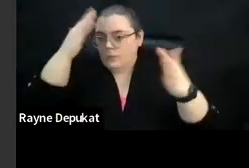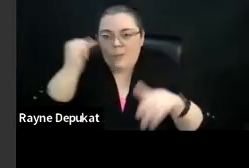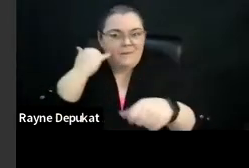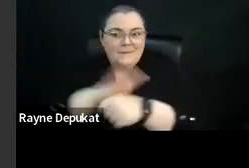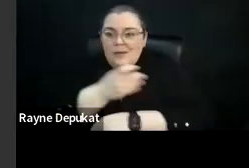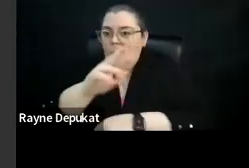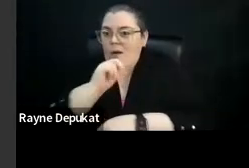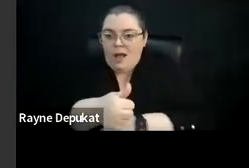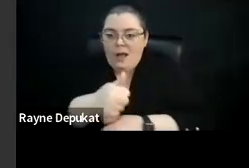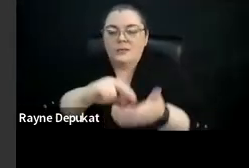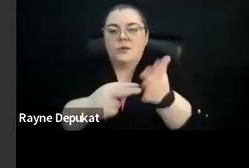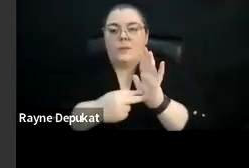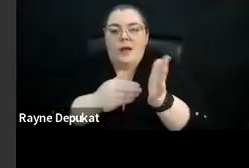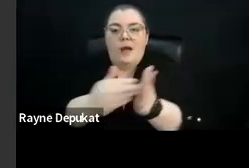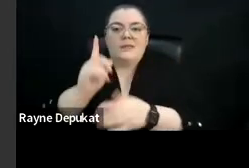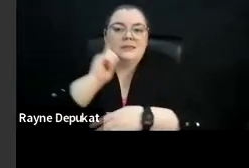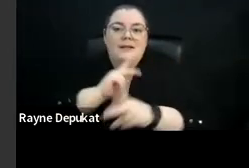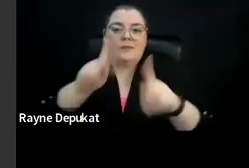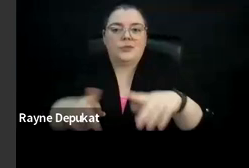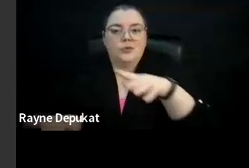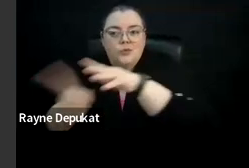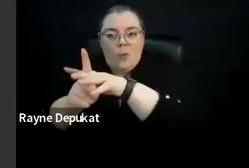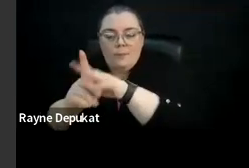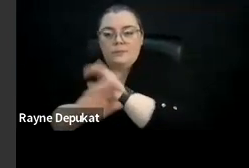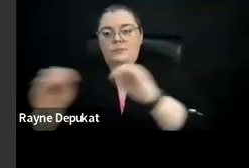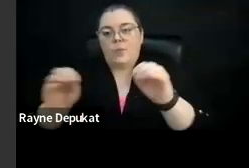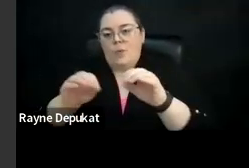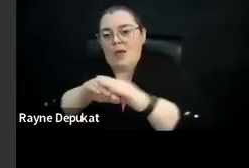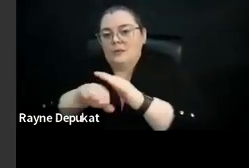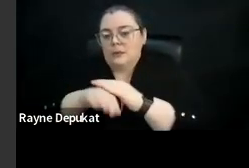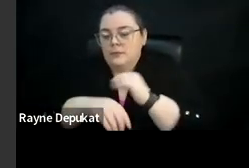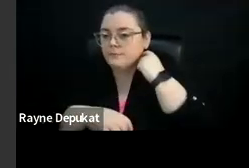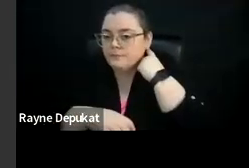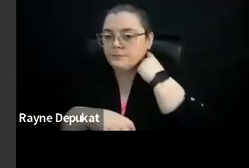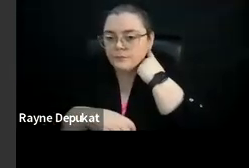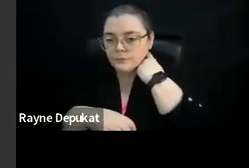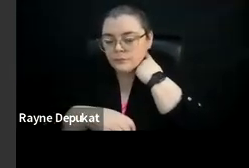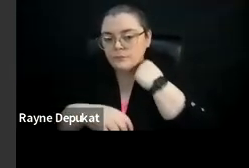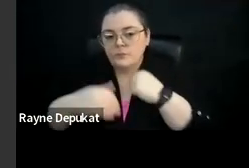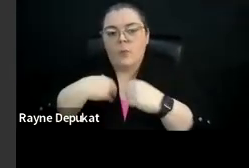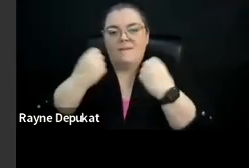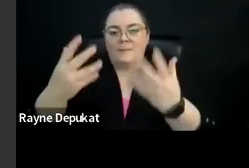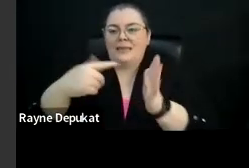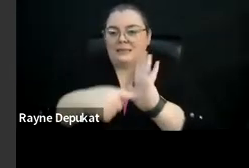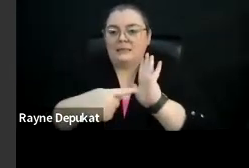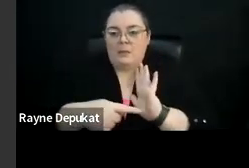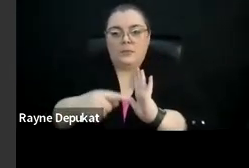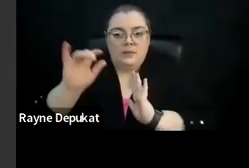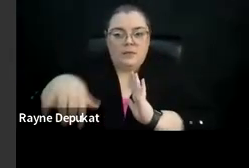There's no contact if it's filled or not. So the deaf person shows up and there's no access. We